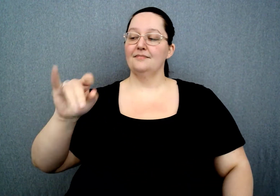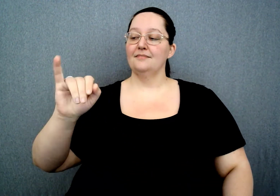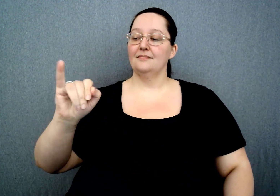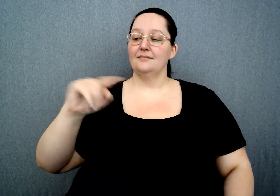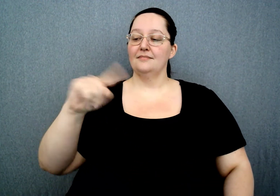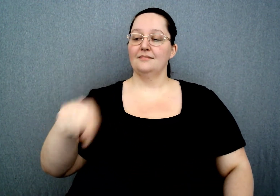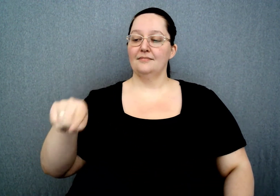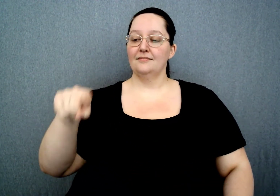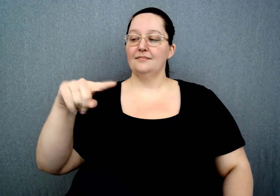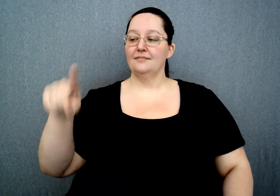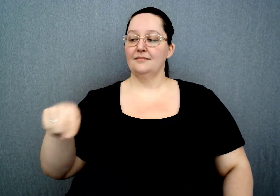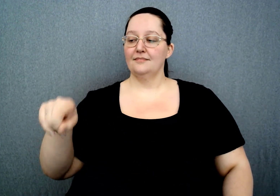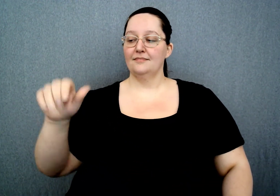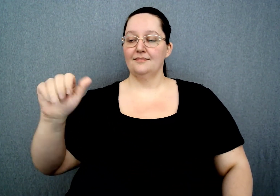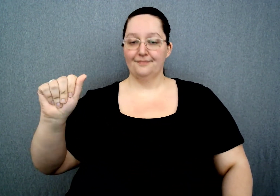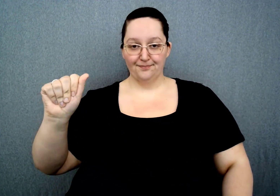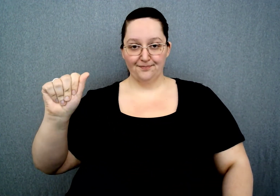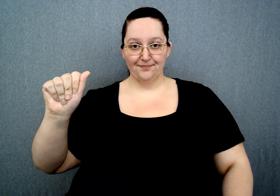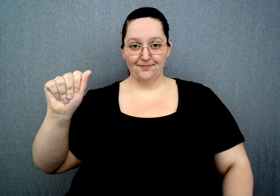Number 46, pizza.